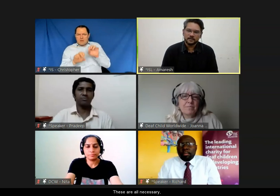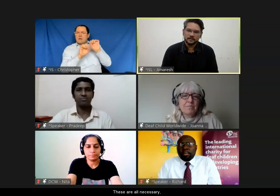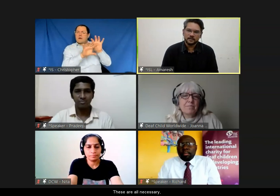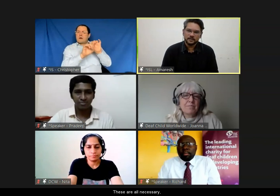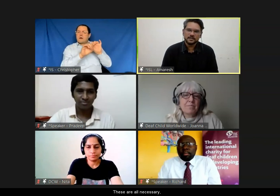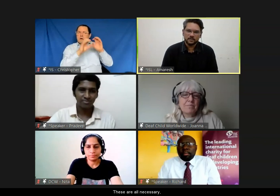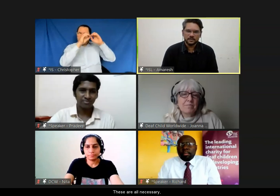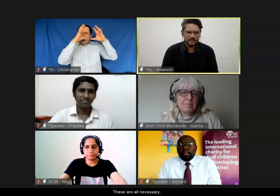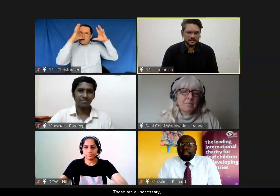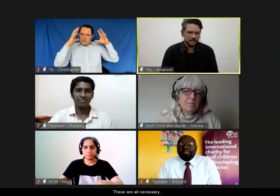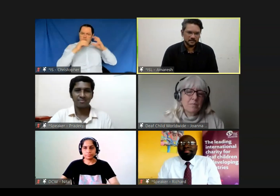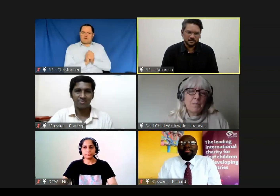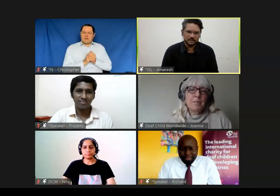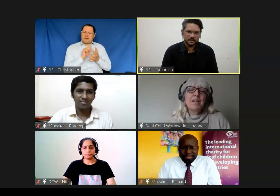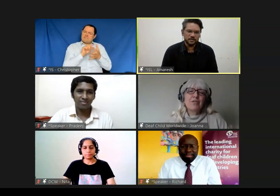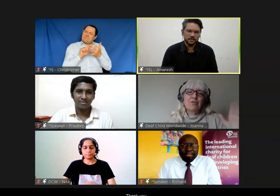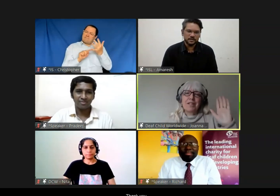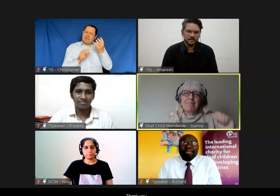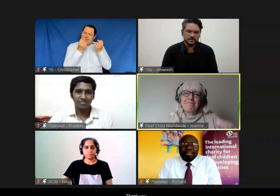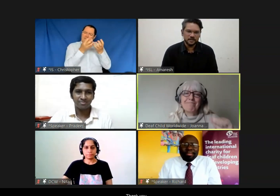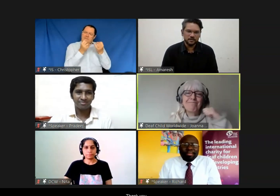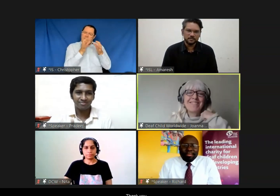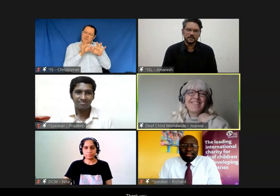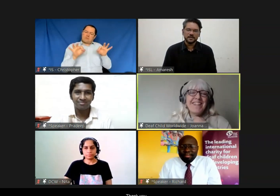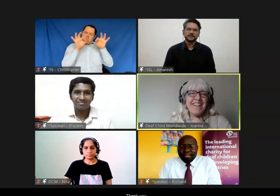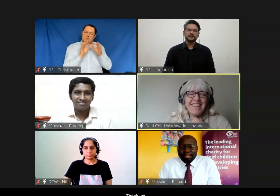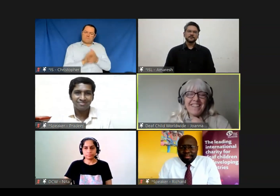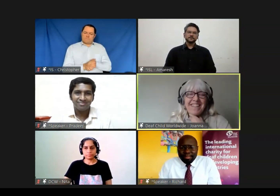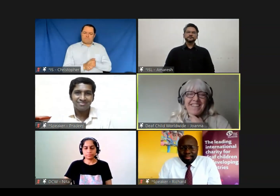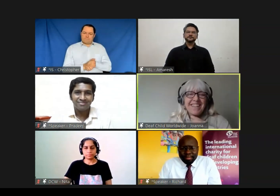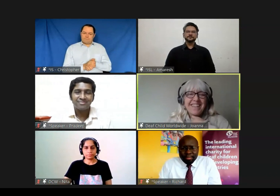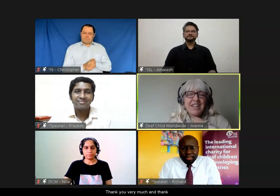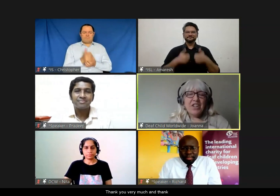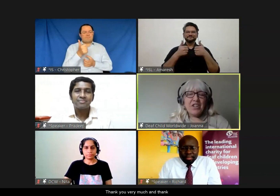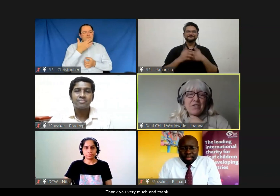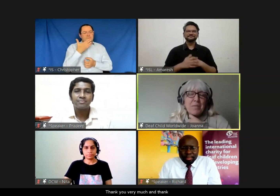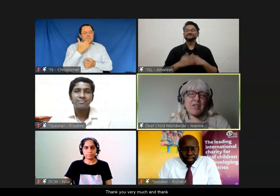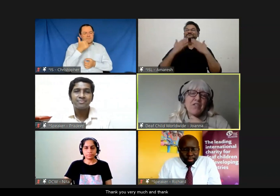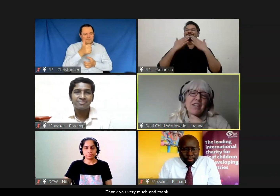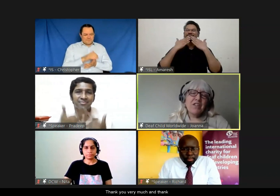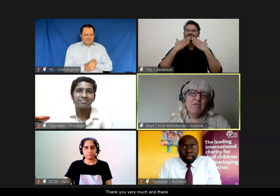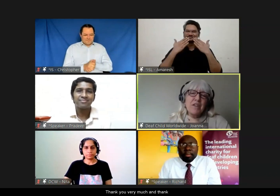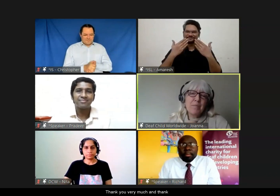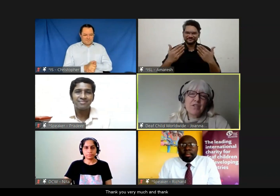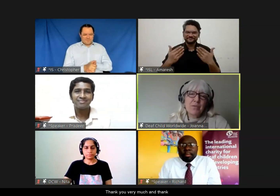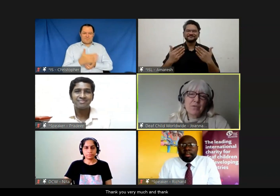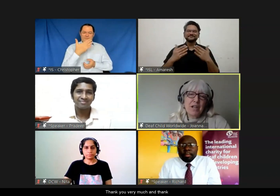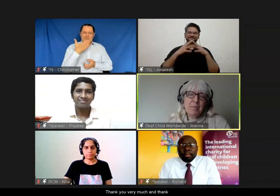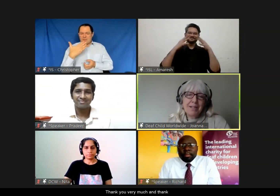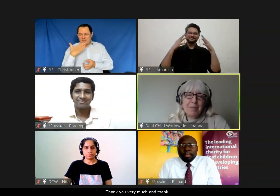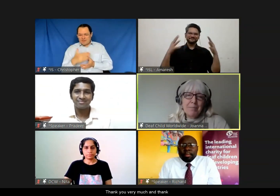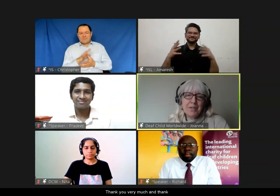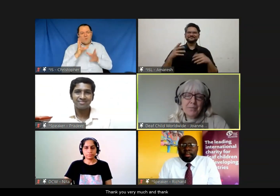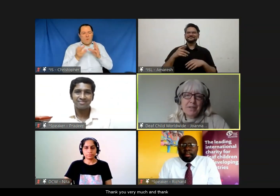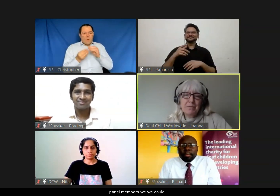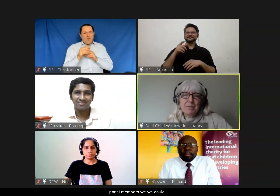and these are all necessary, absolutely right. Necessary to be done. Thank you. Thank you very much, and thank you very much to all our